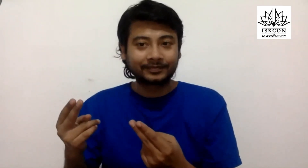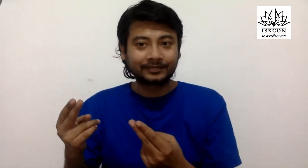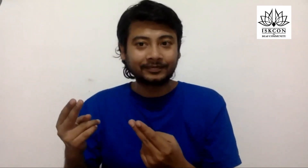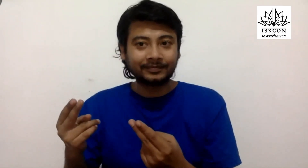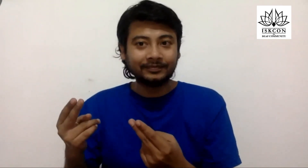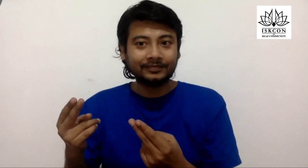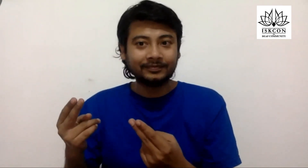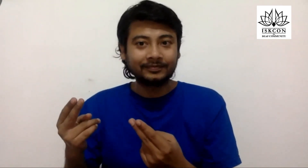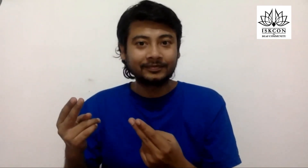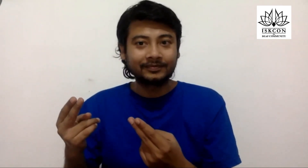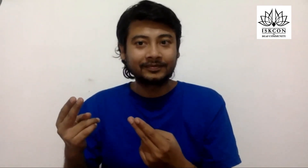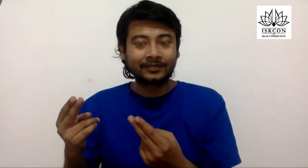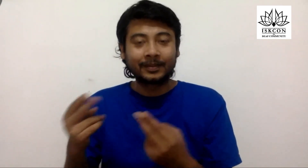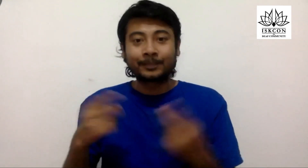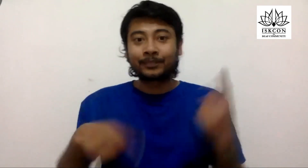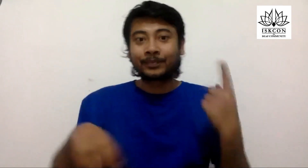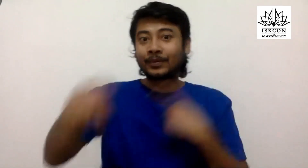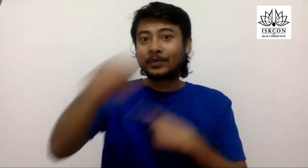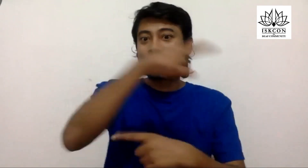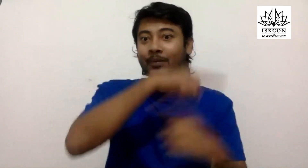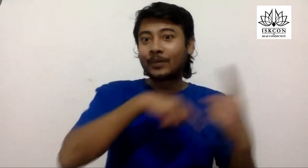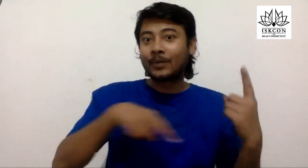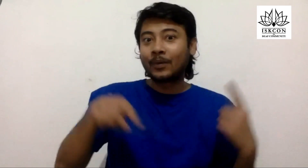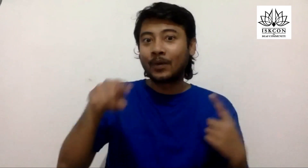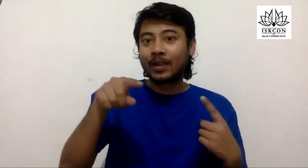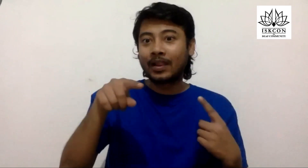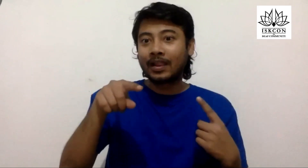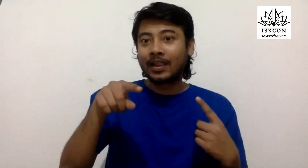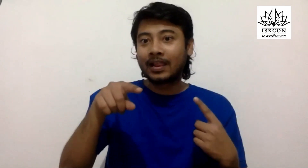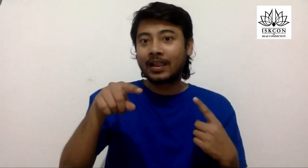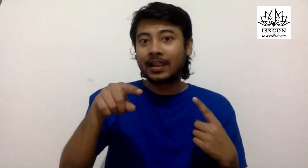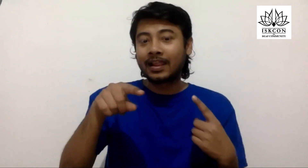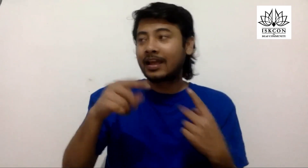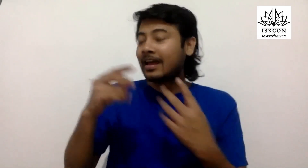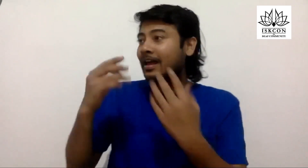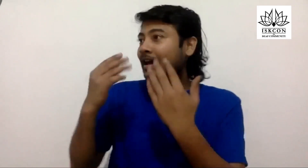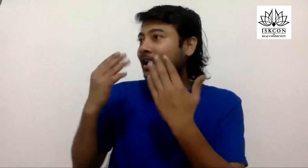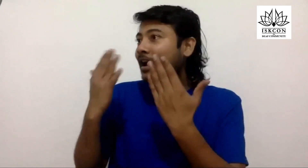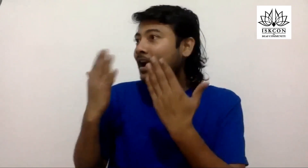who are absorbed in knowledge of his supreme majesty and opulence